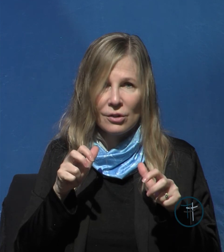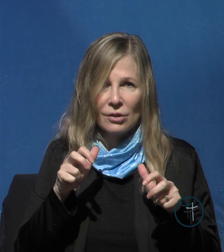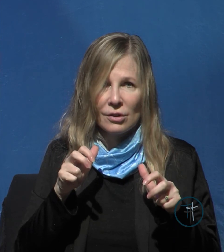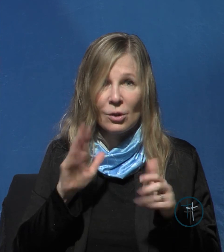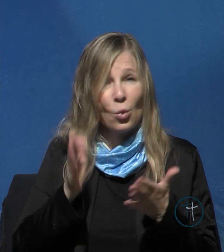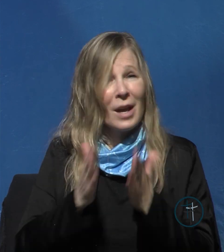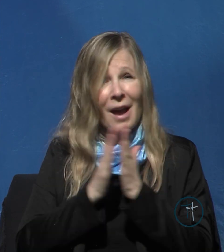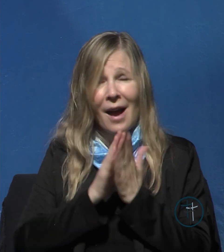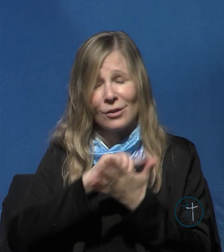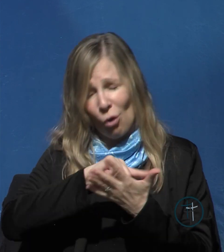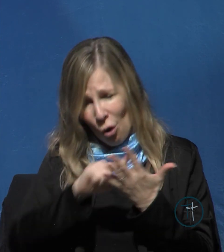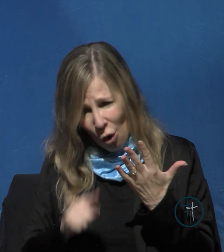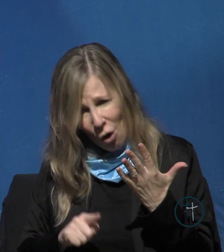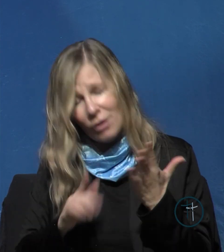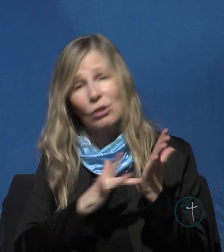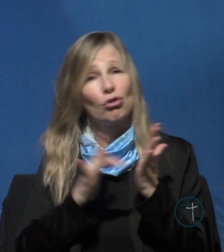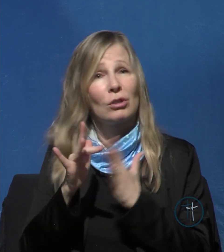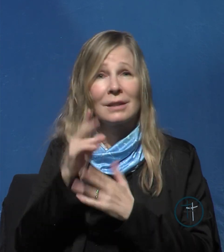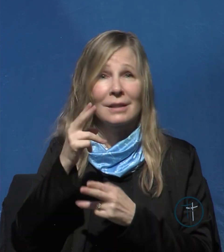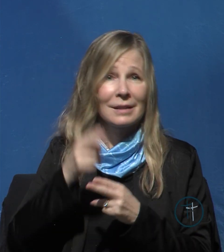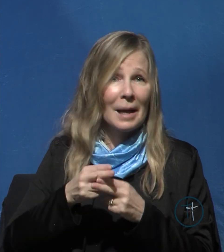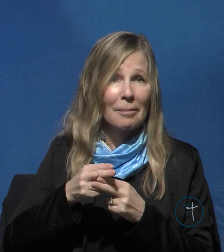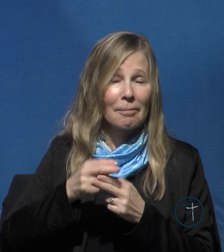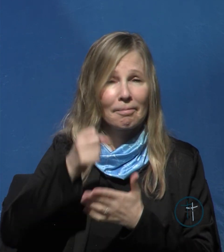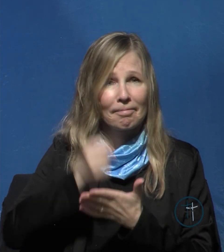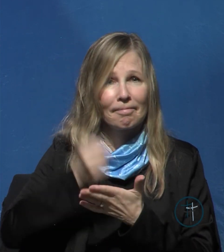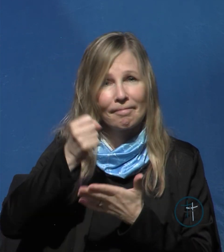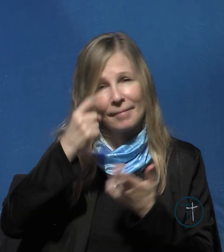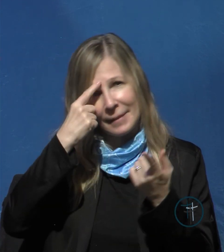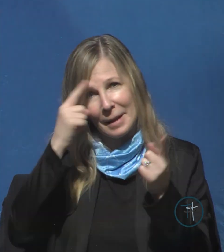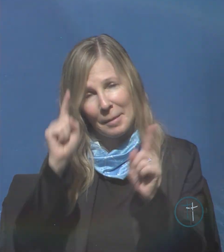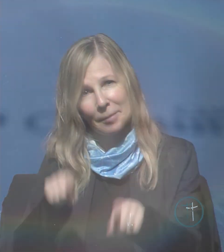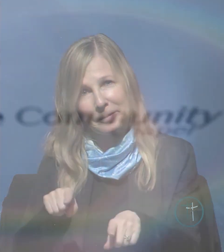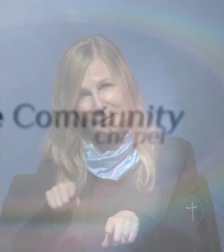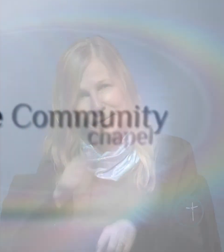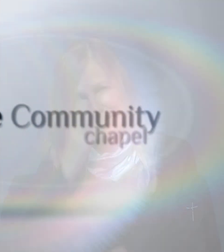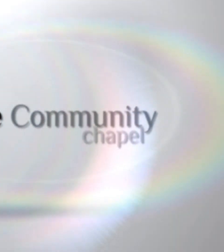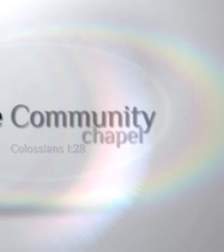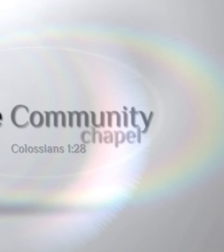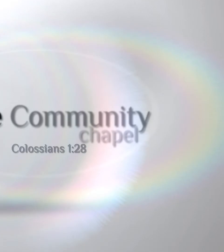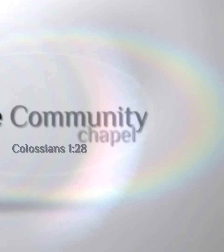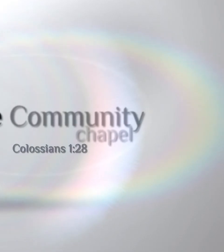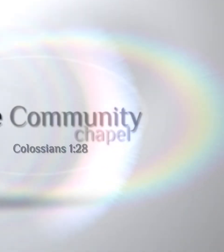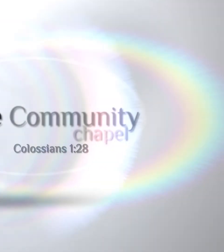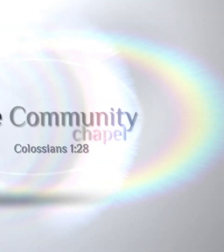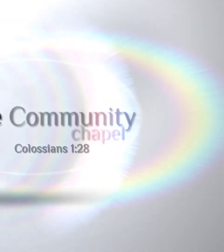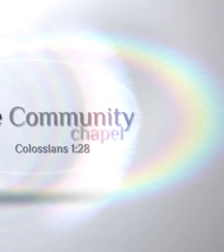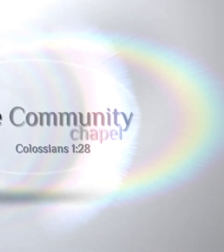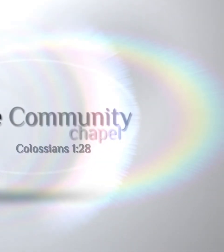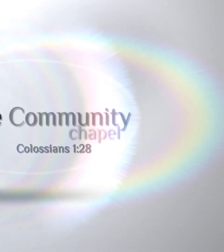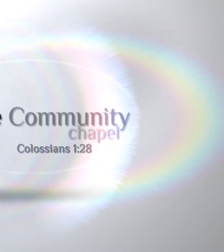We ask all this in Jesus' name. Amen.